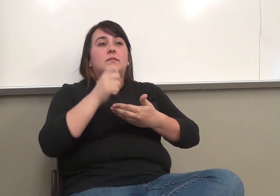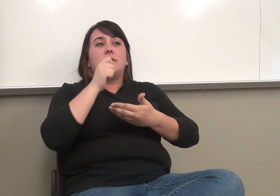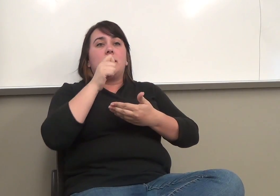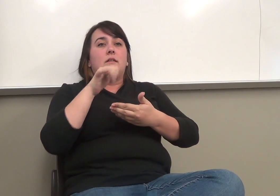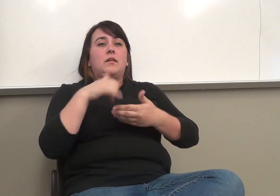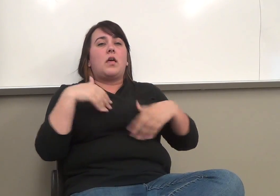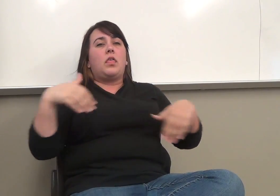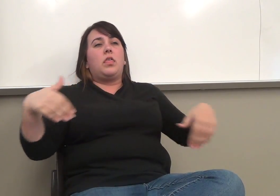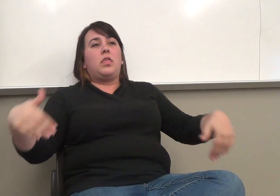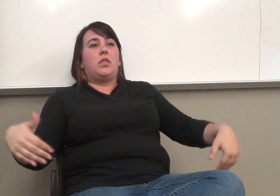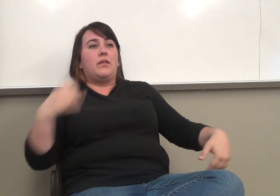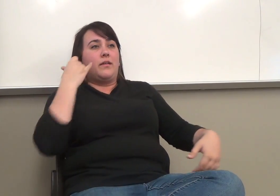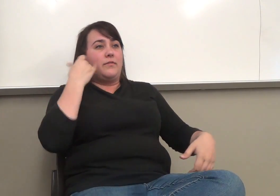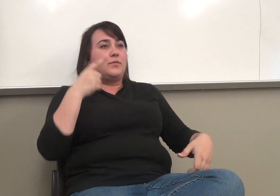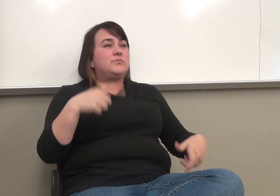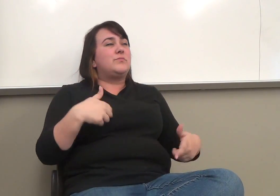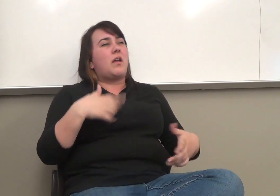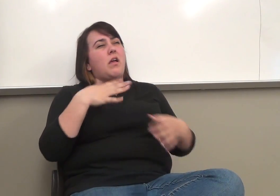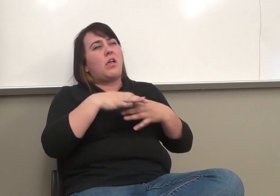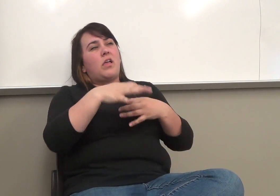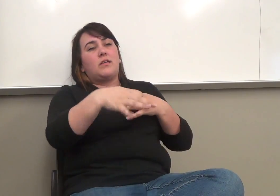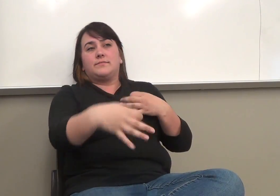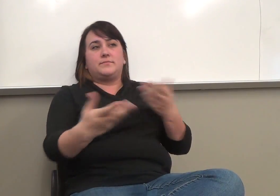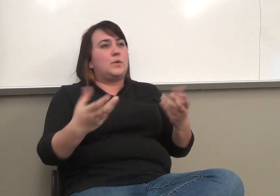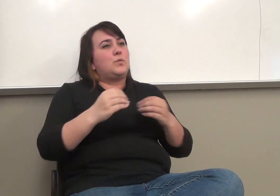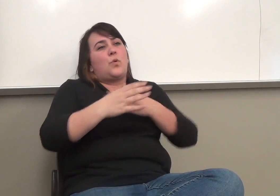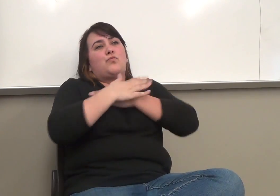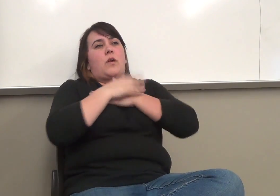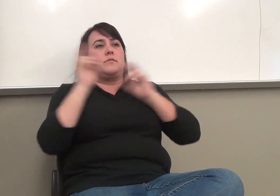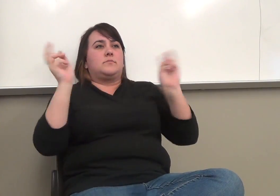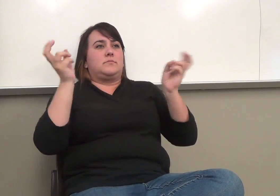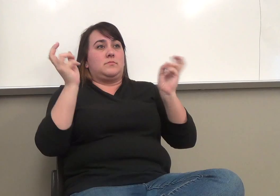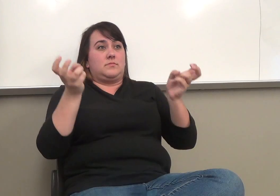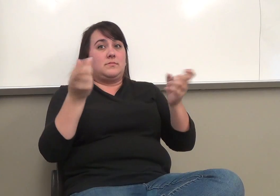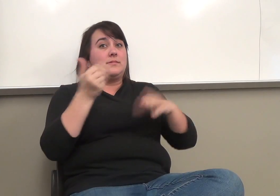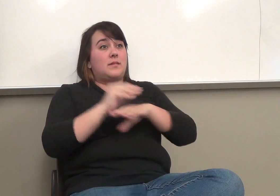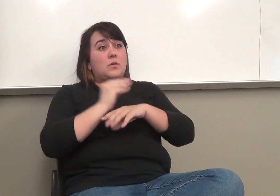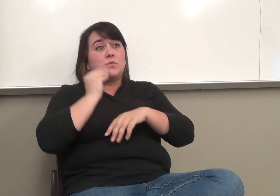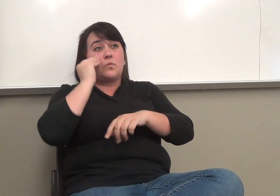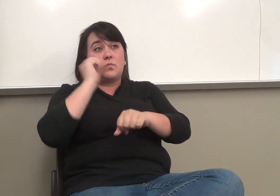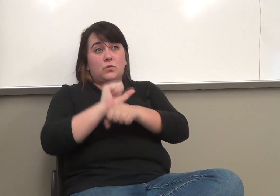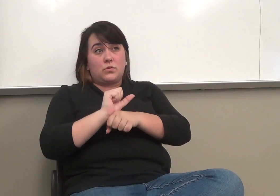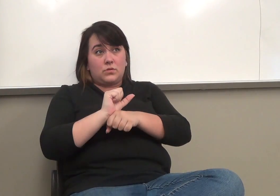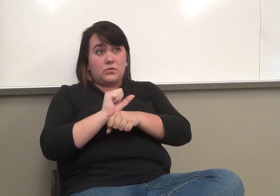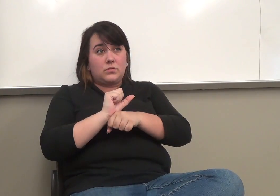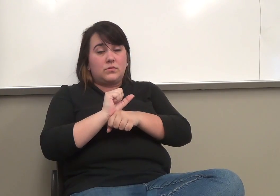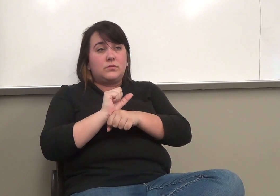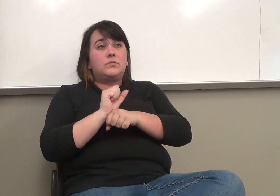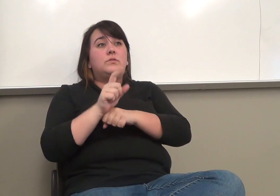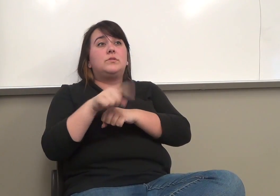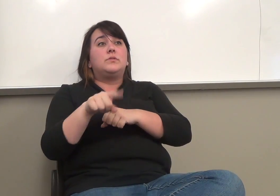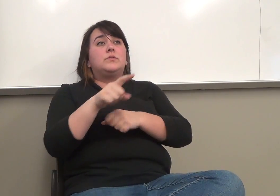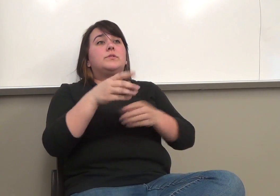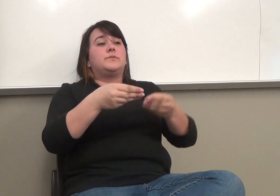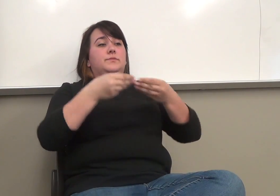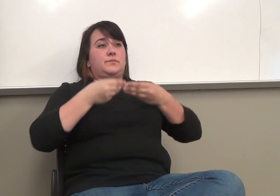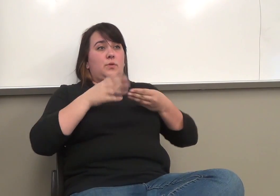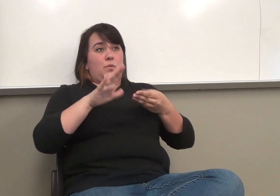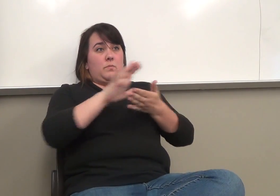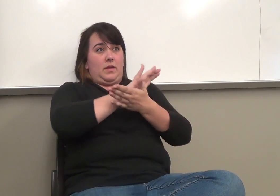the weary in this class. For homework tonight, you guys are going to take this away